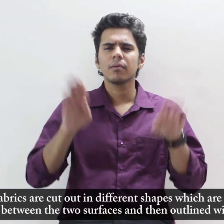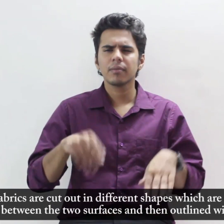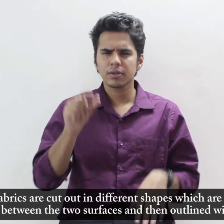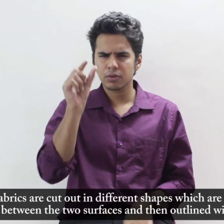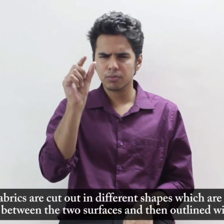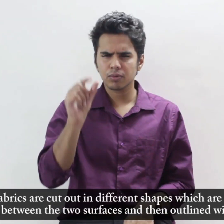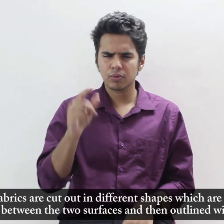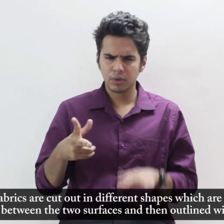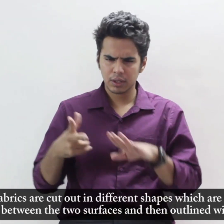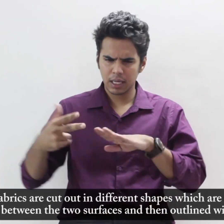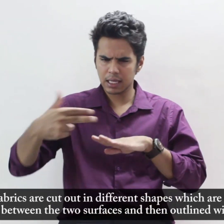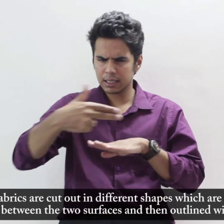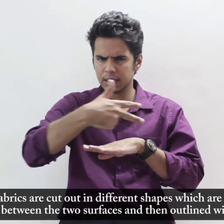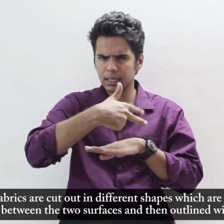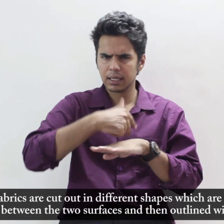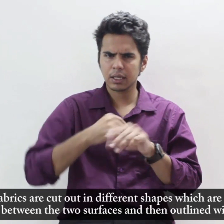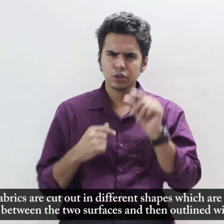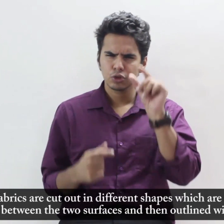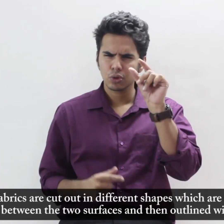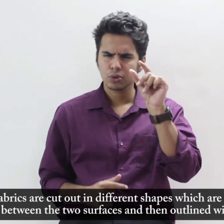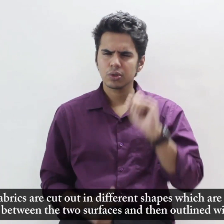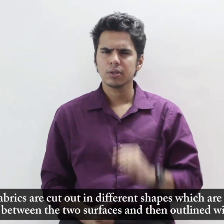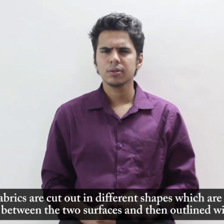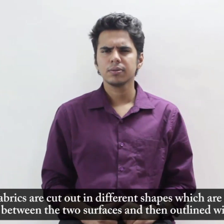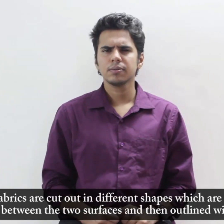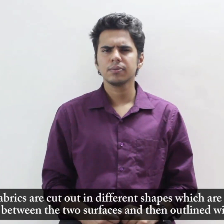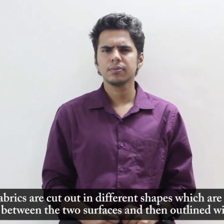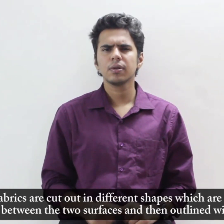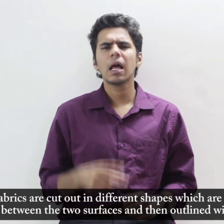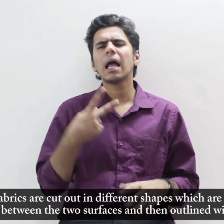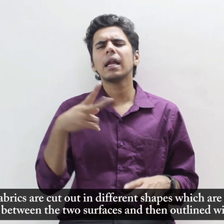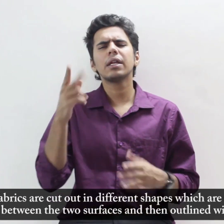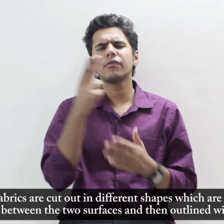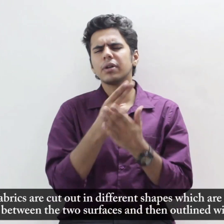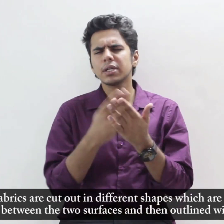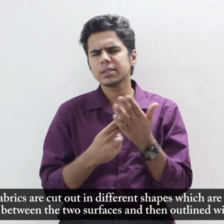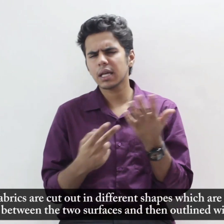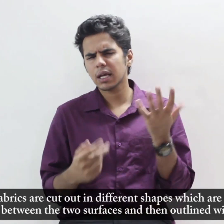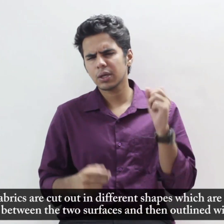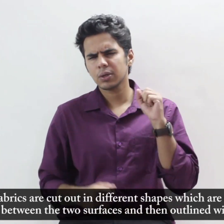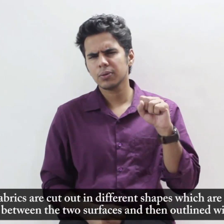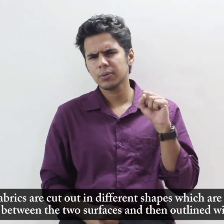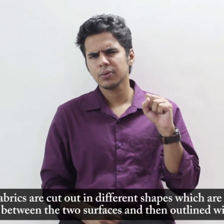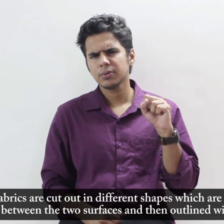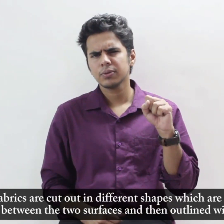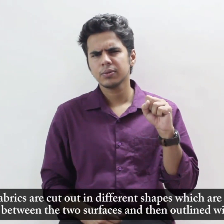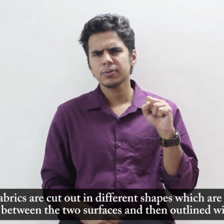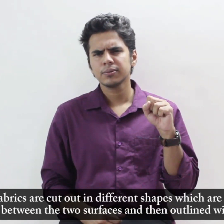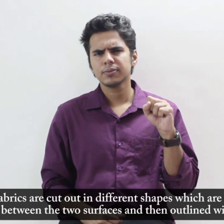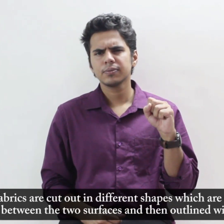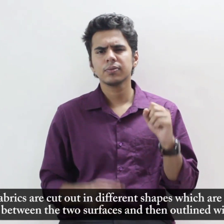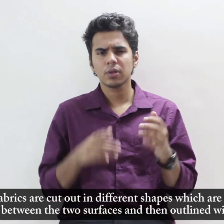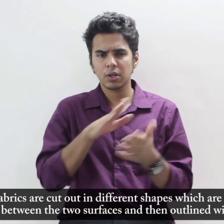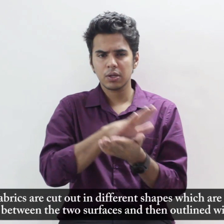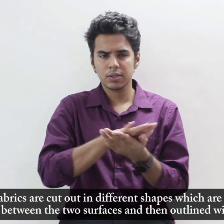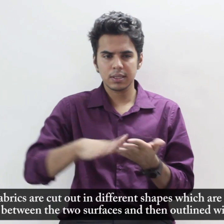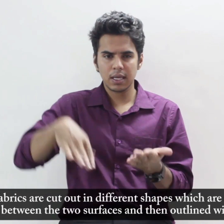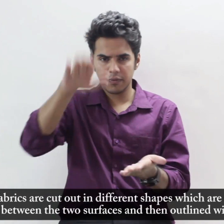Tiny pieces of fabrics are cut out in different shapes, which are applied either on the surface or between the two surfaces and